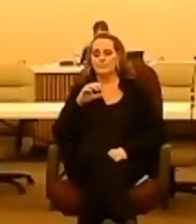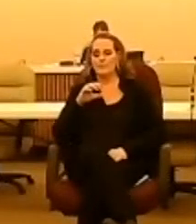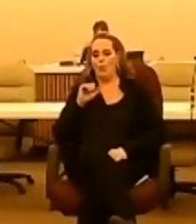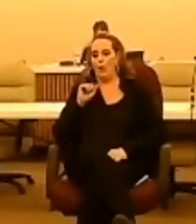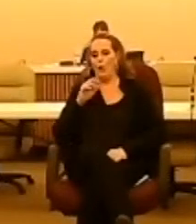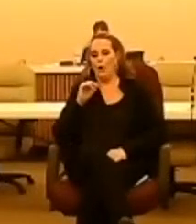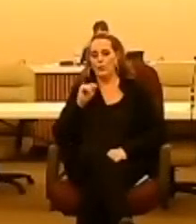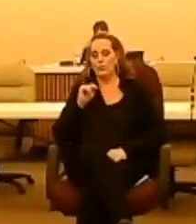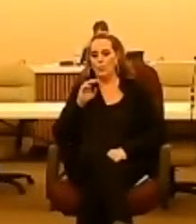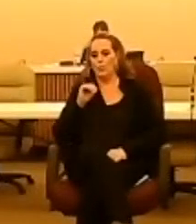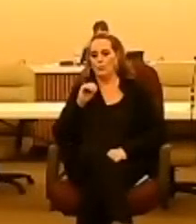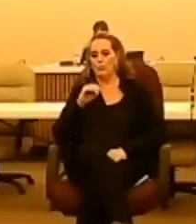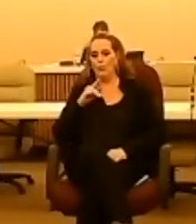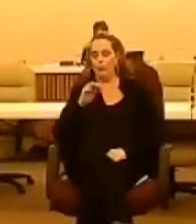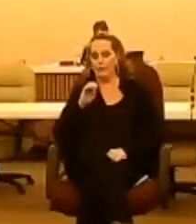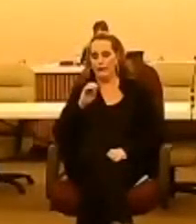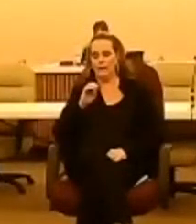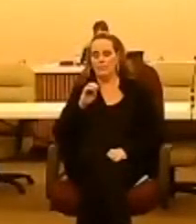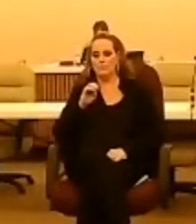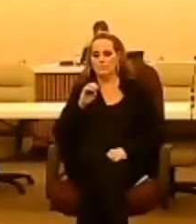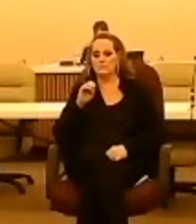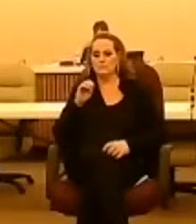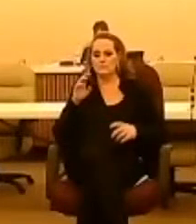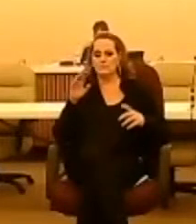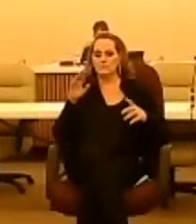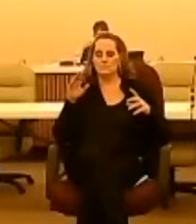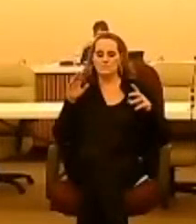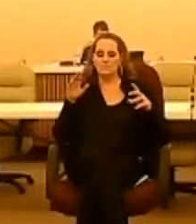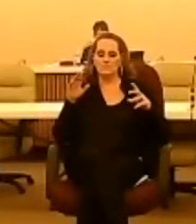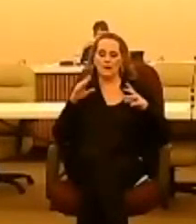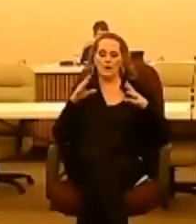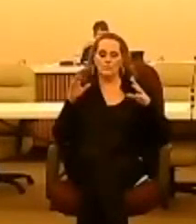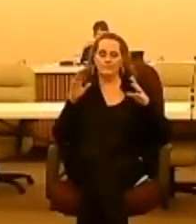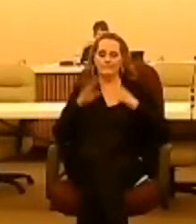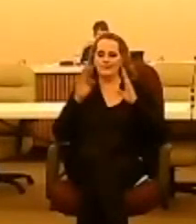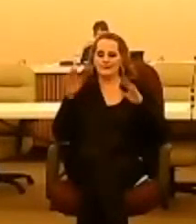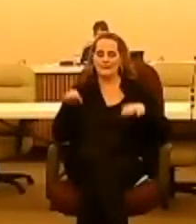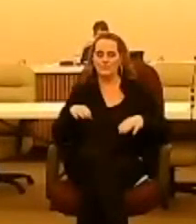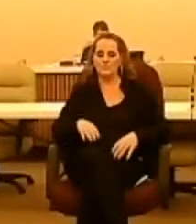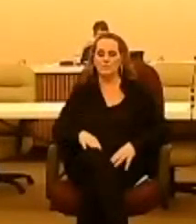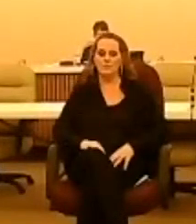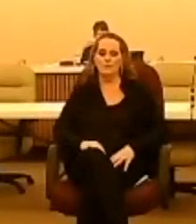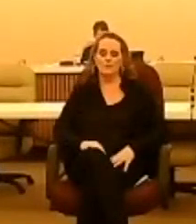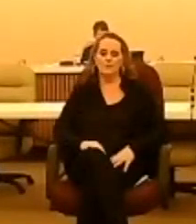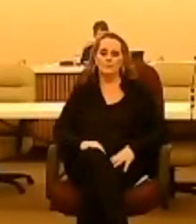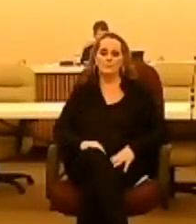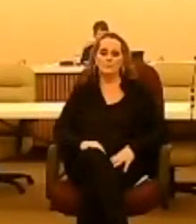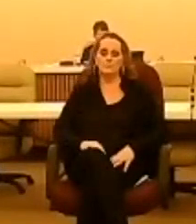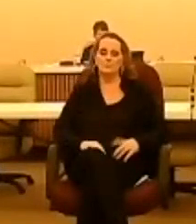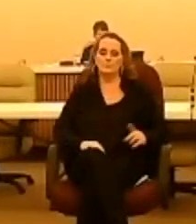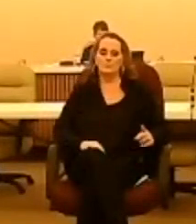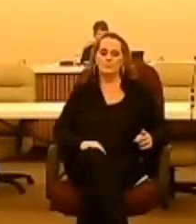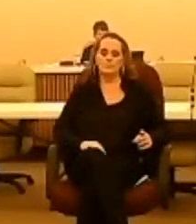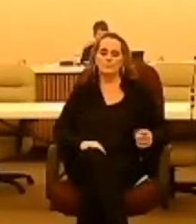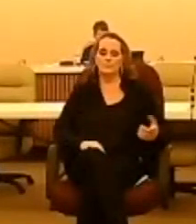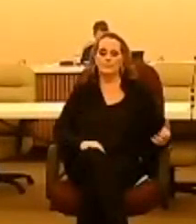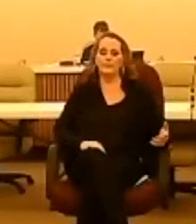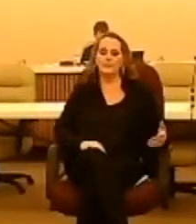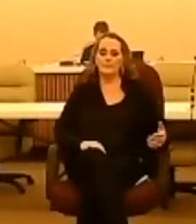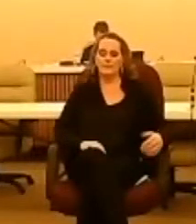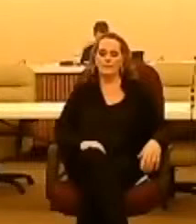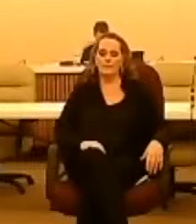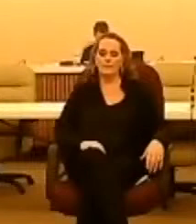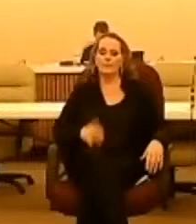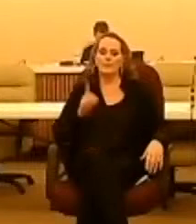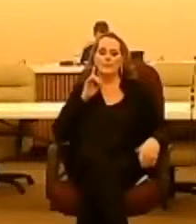true. It closed more than 6 months earlier than this letter was dated. So I just noticed. I noticed